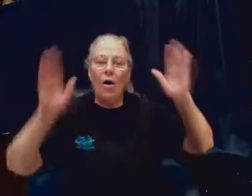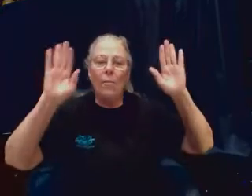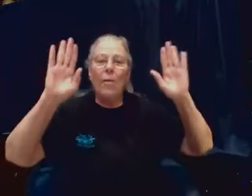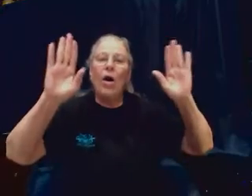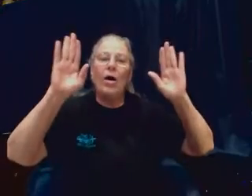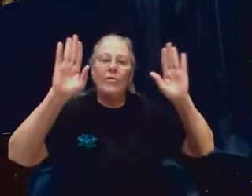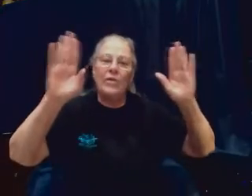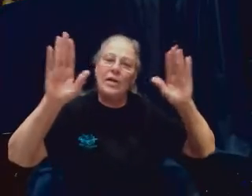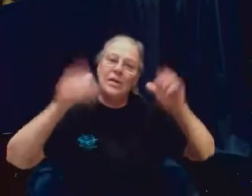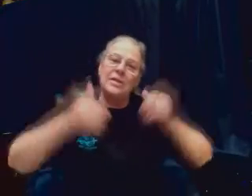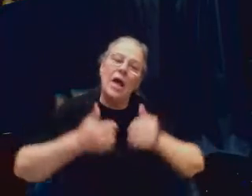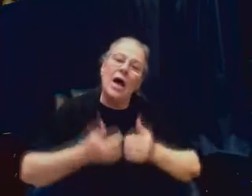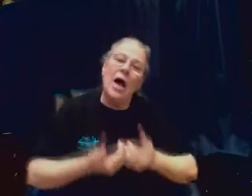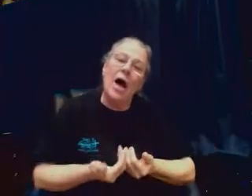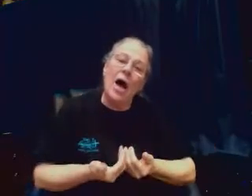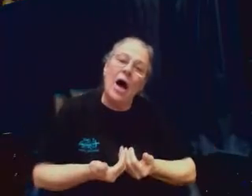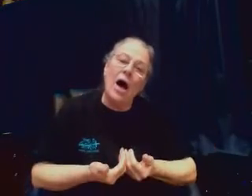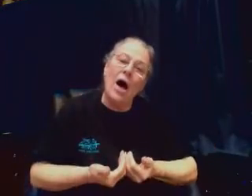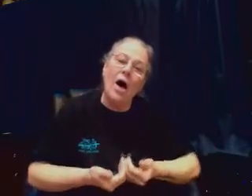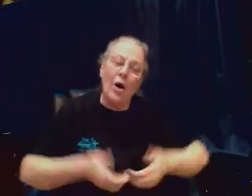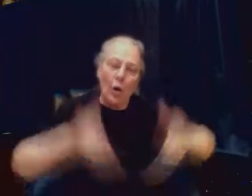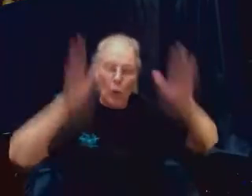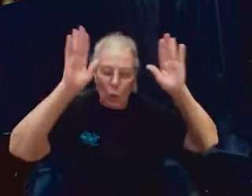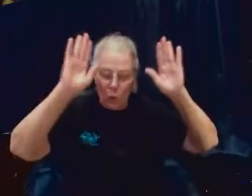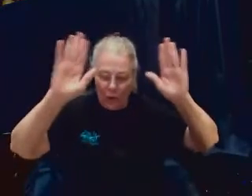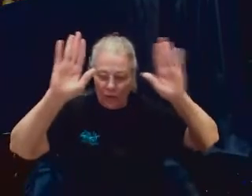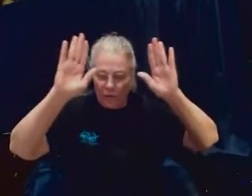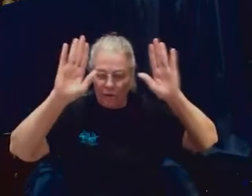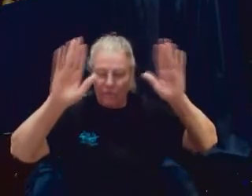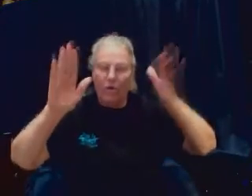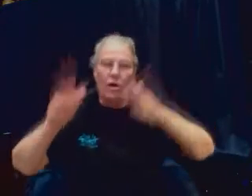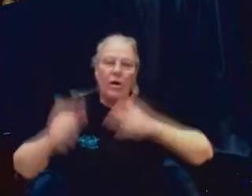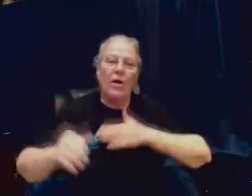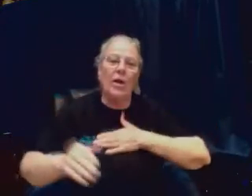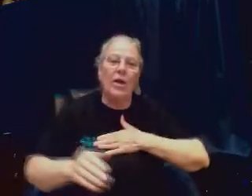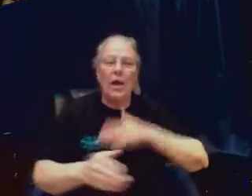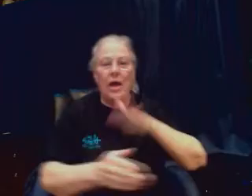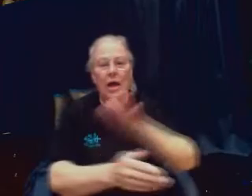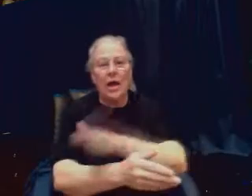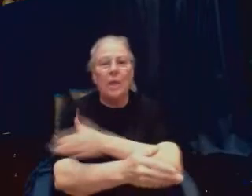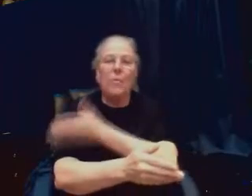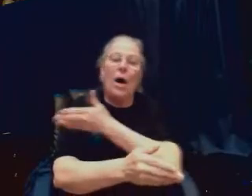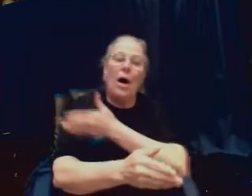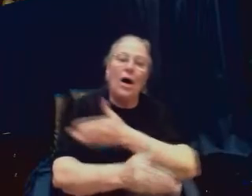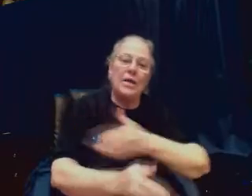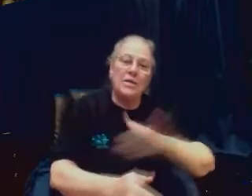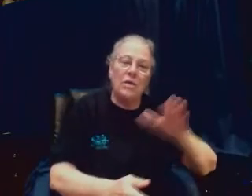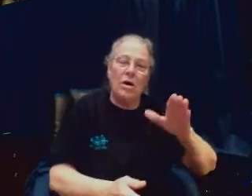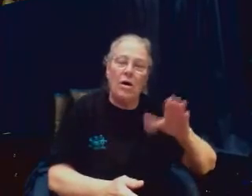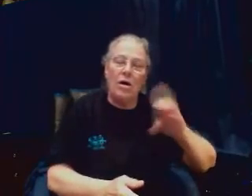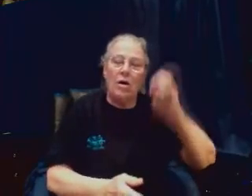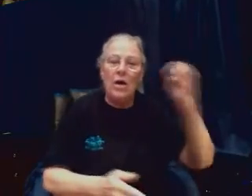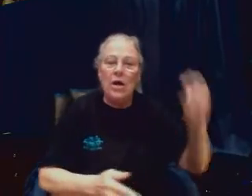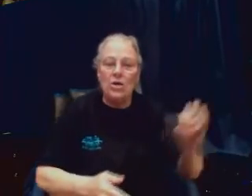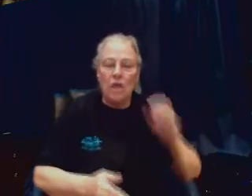How marvelous, how wonderful, and my song